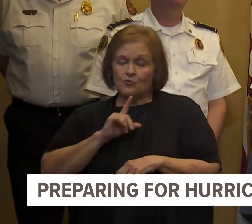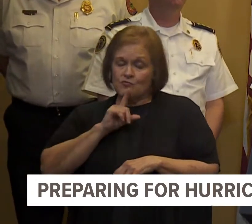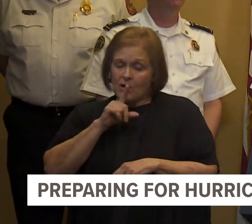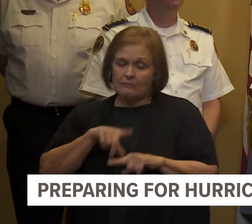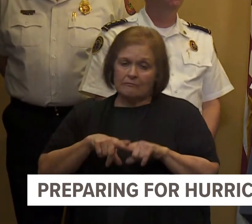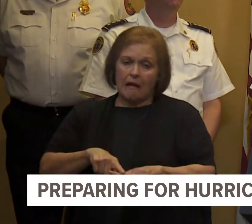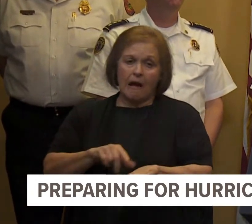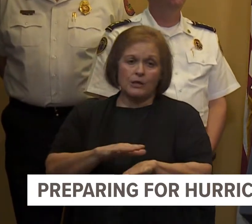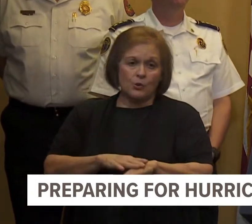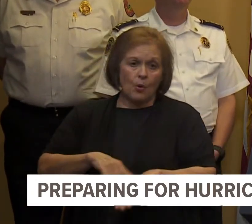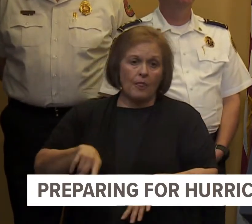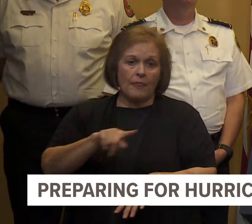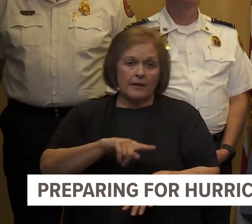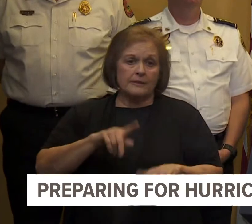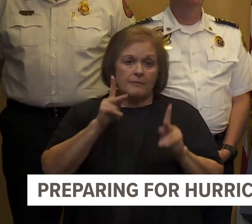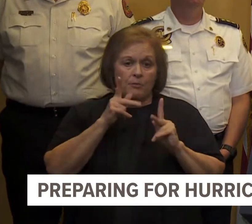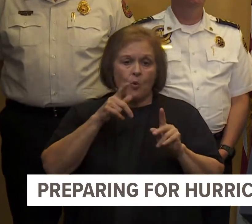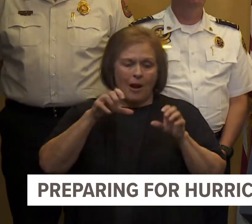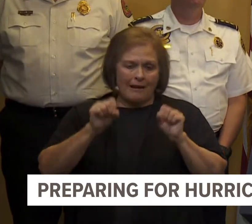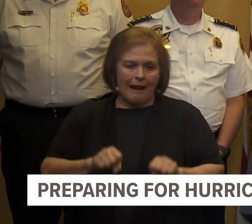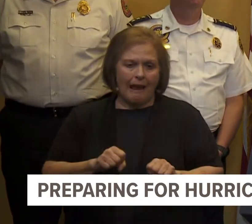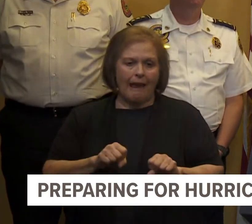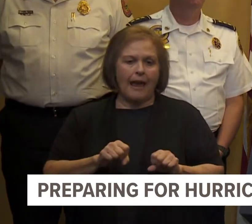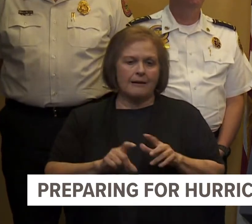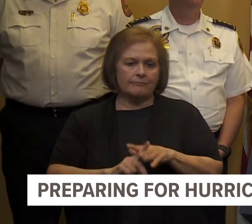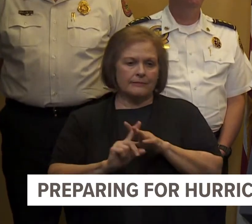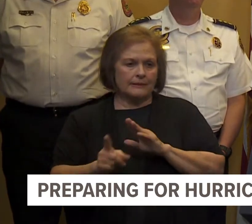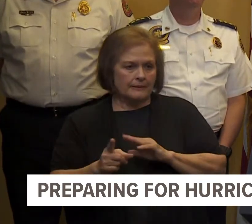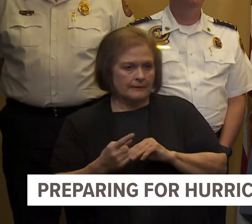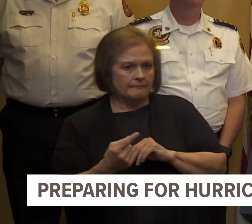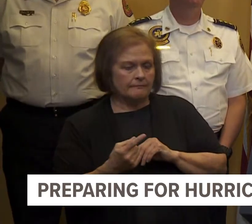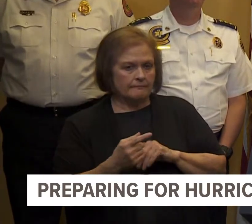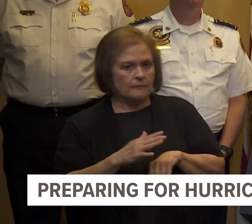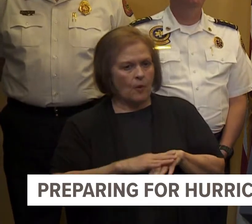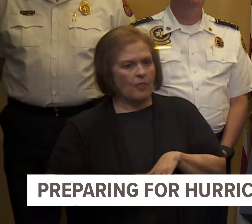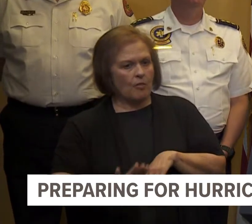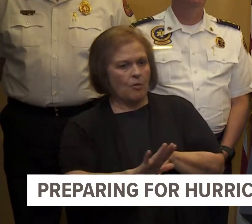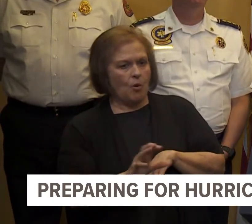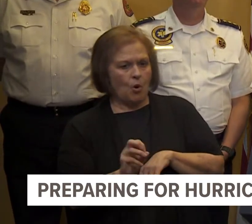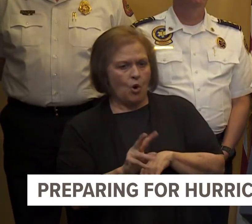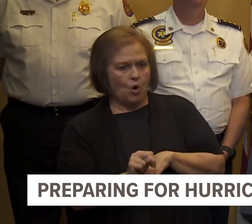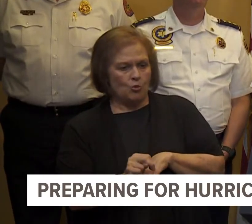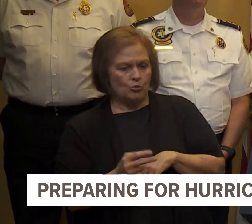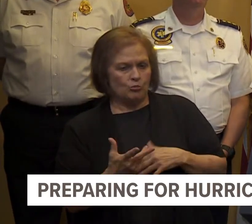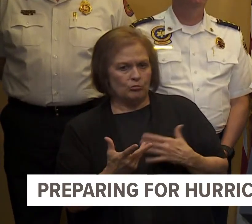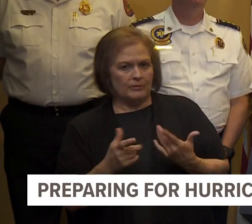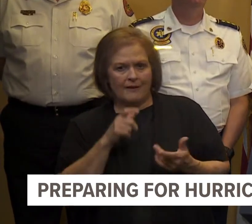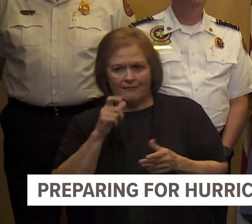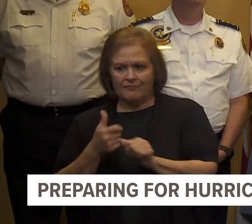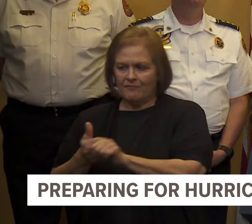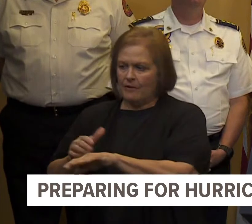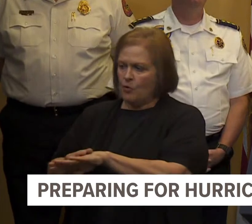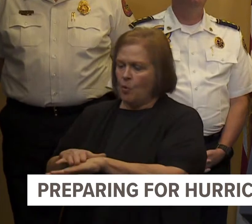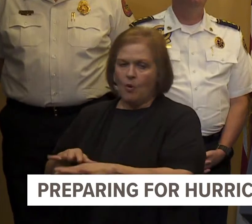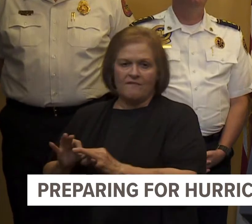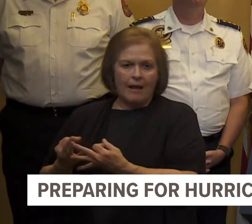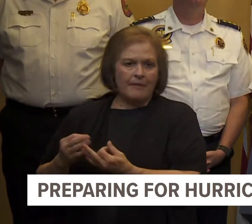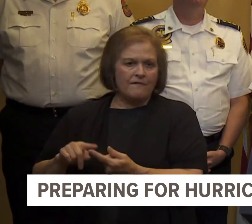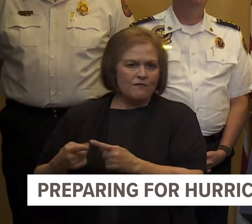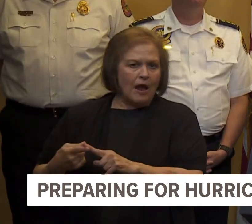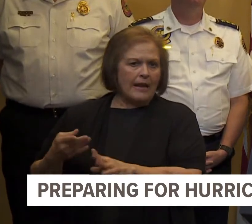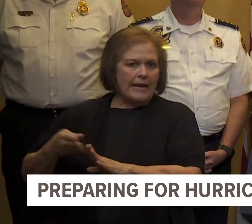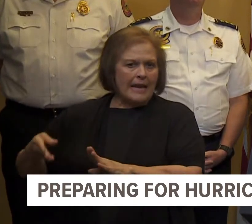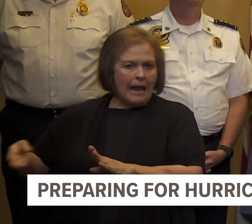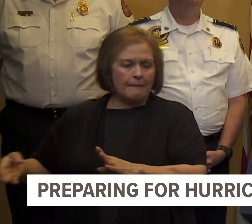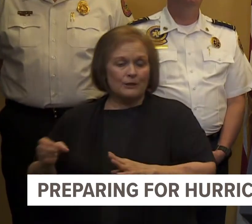rely on those that can self-evacuate and those that can take care of a family member, a friend, or a neighbor. And